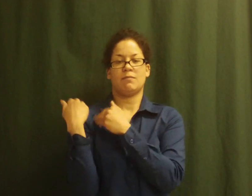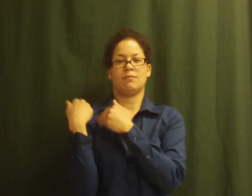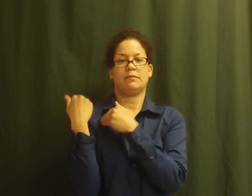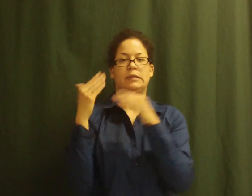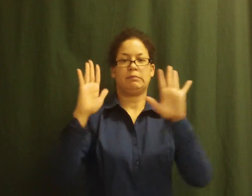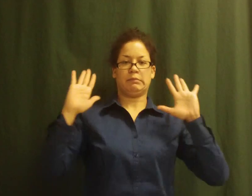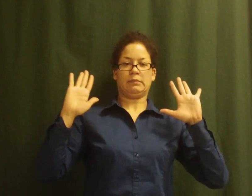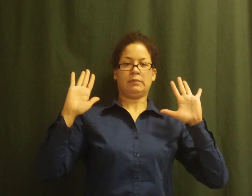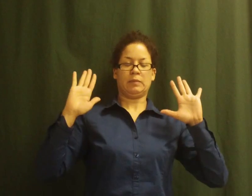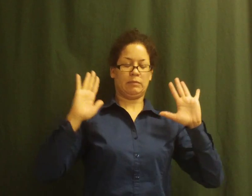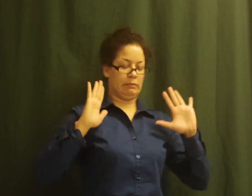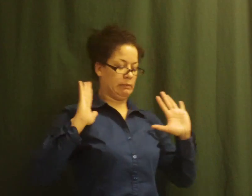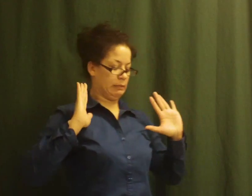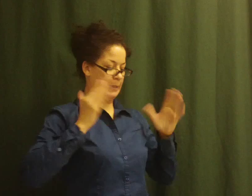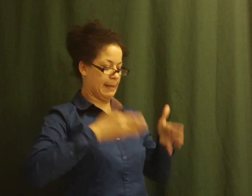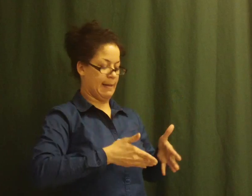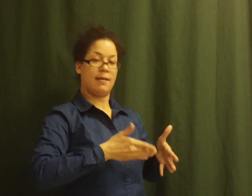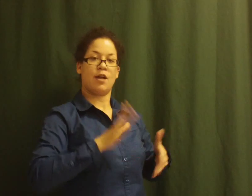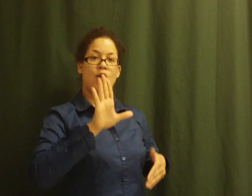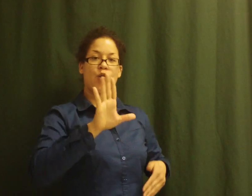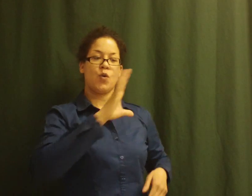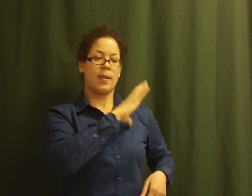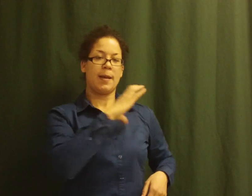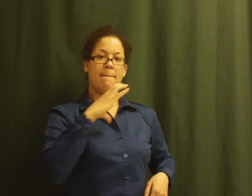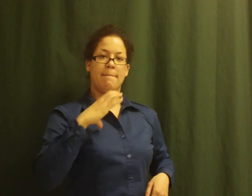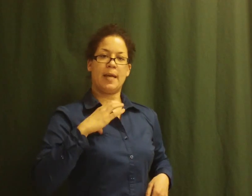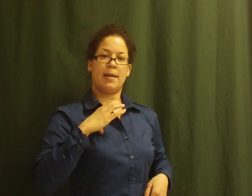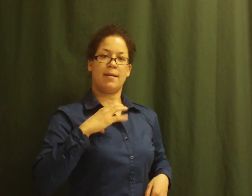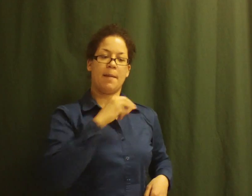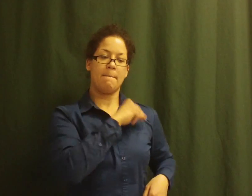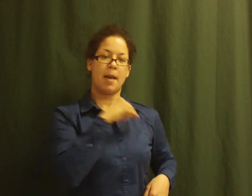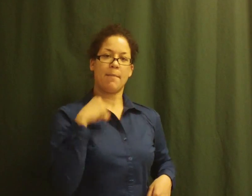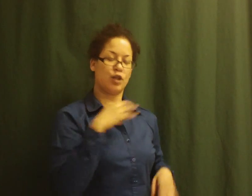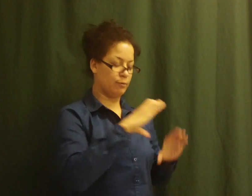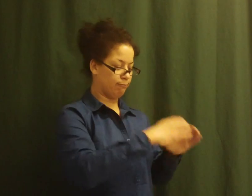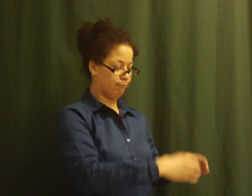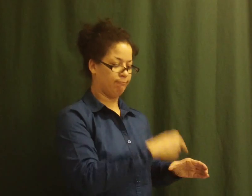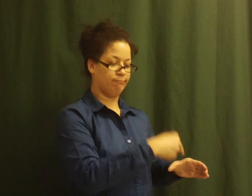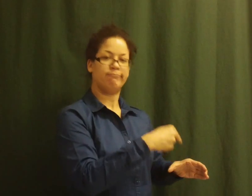members to decide whether your friendship represents conflict of interest.